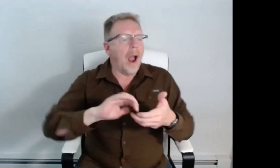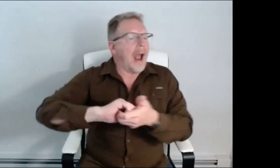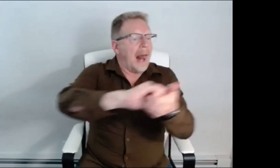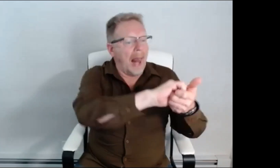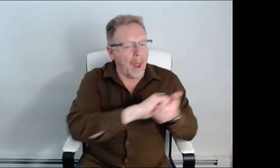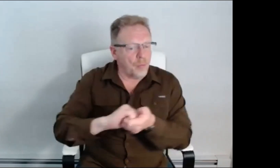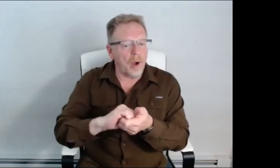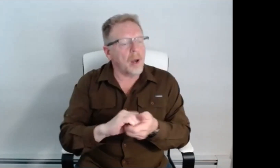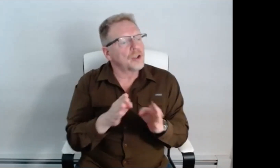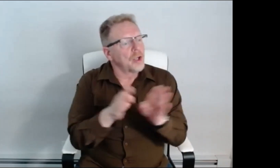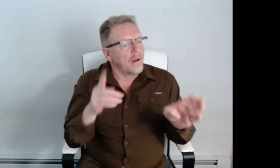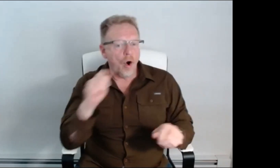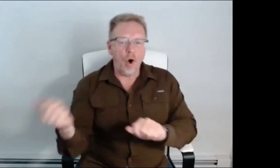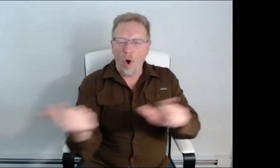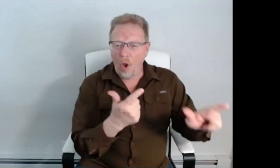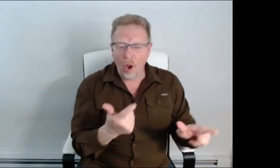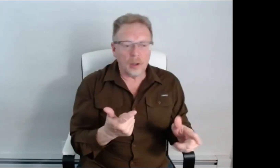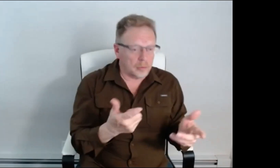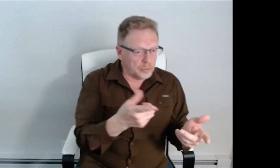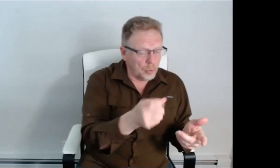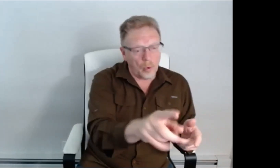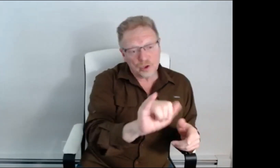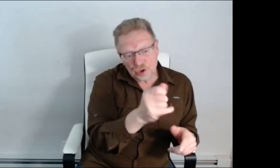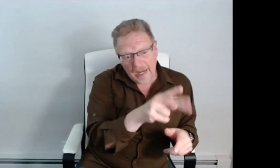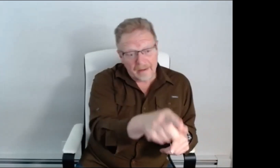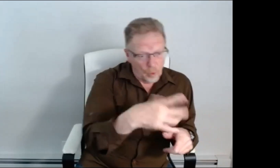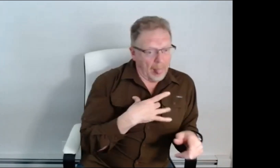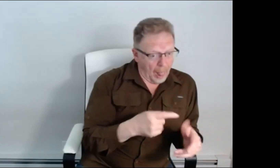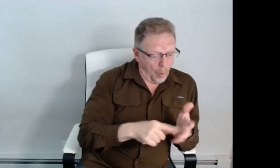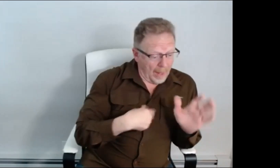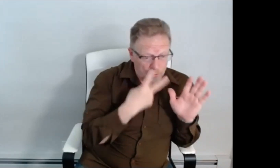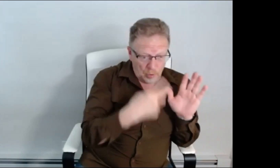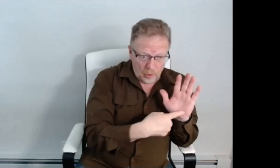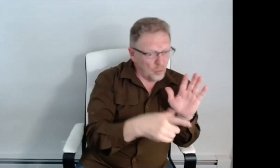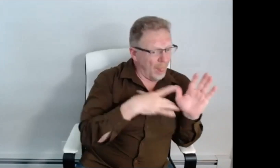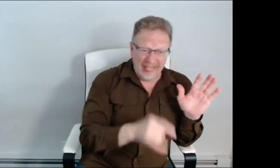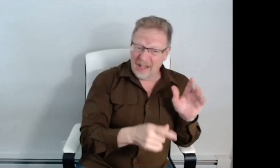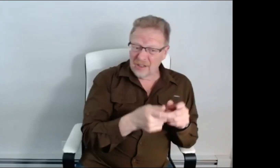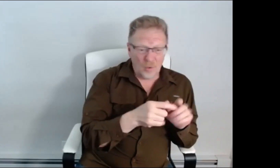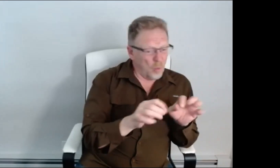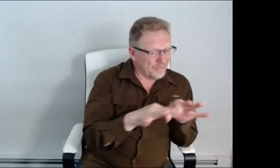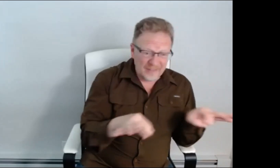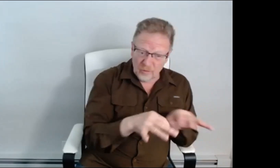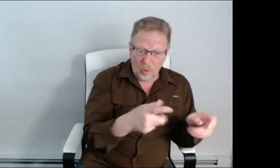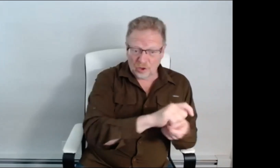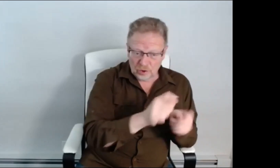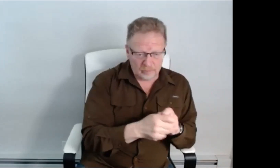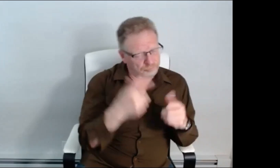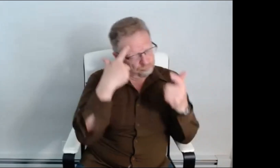everyone. So Jan, if you saw what I sent and you didn't like the wording or you want to reword it, again, I would love help with